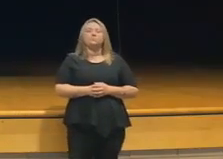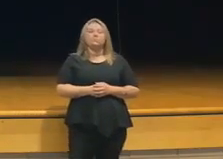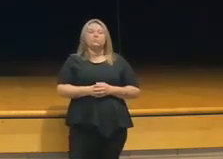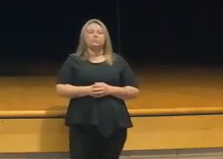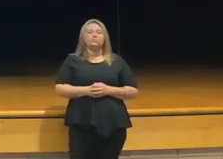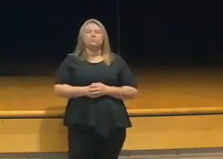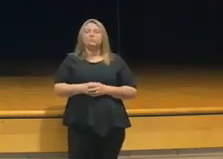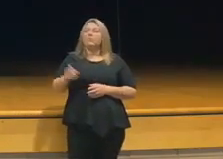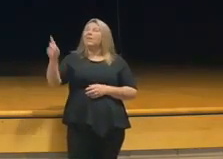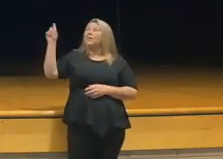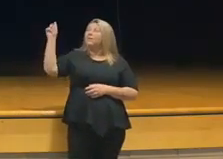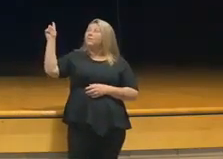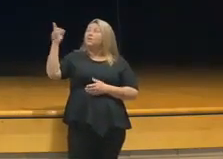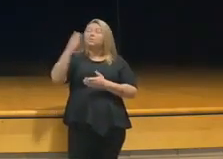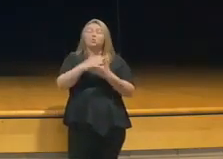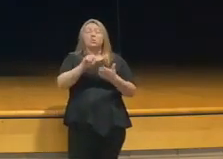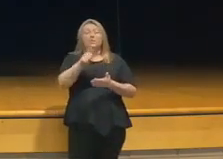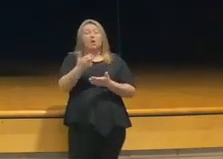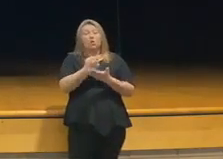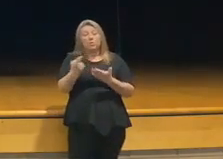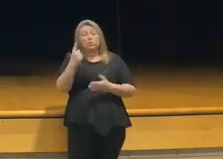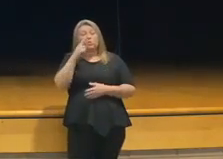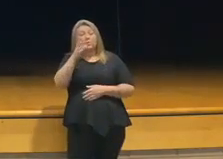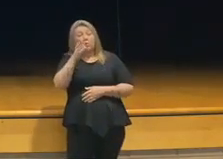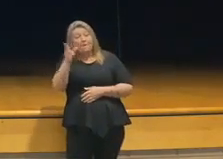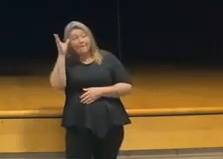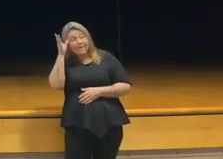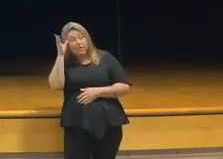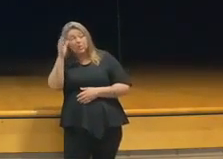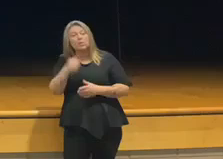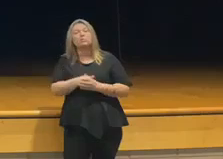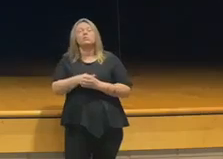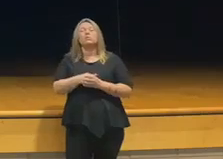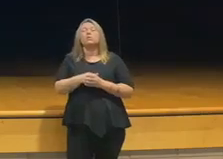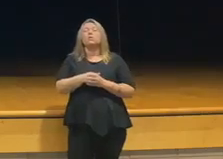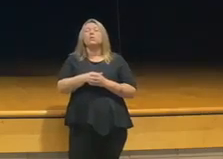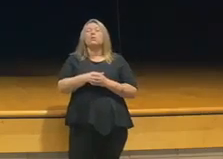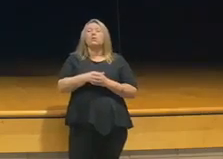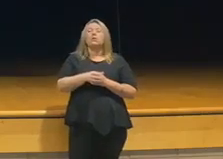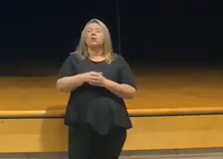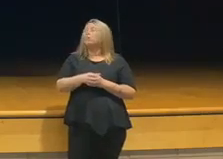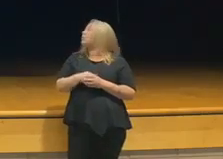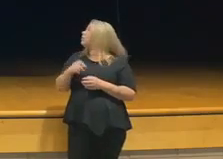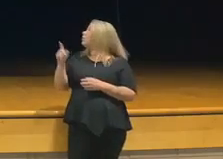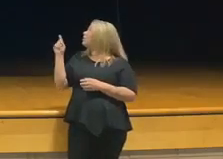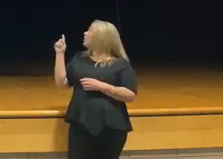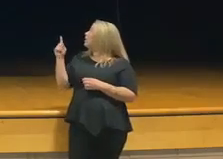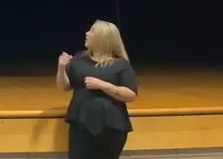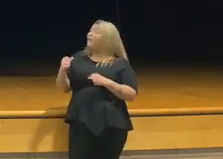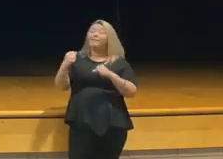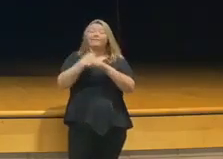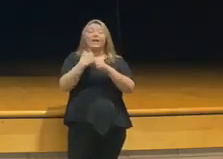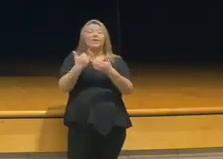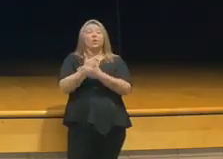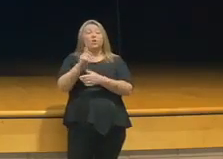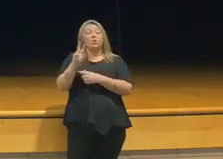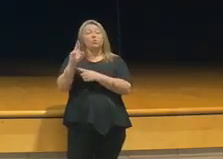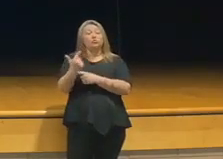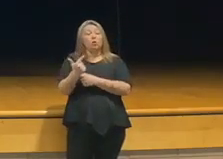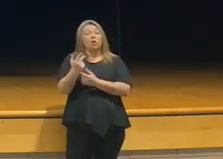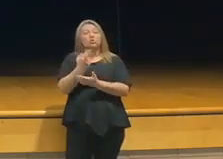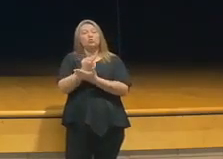These are just some resources for parents. A couple I want to highlight. Fight the New Drug has resources for parents. It also